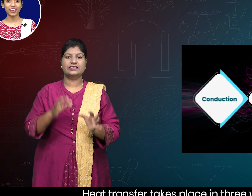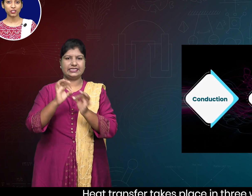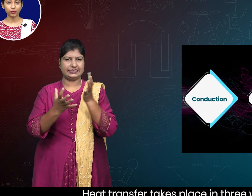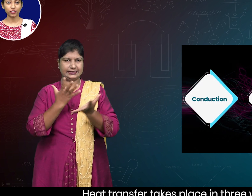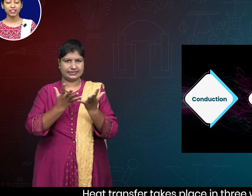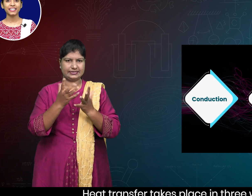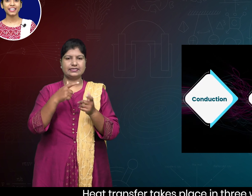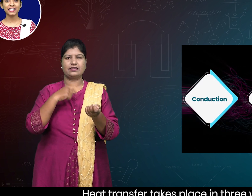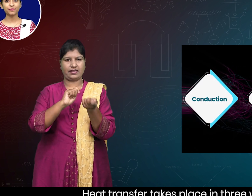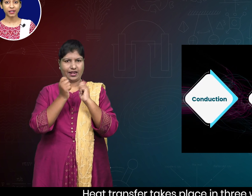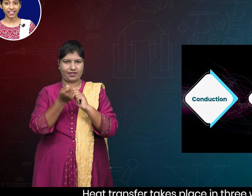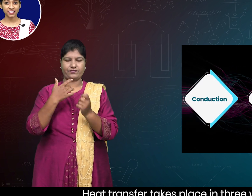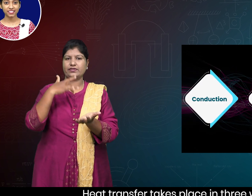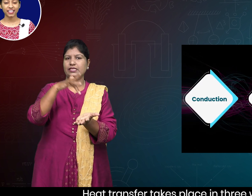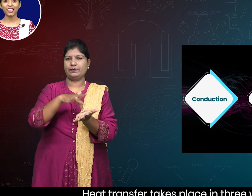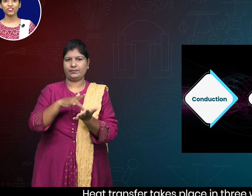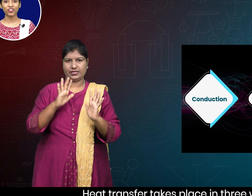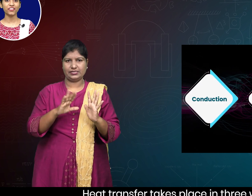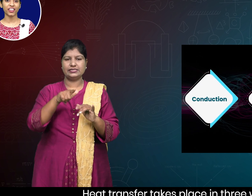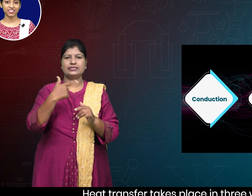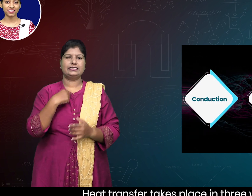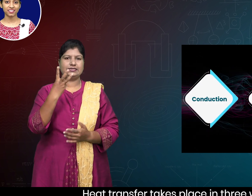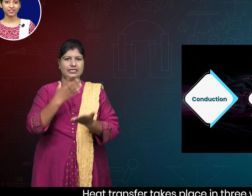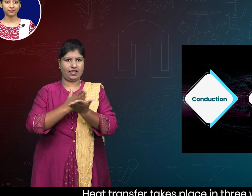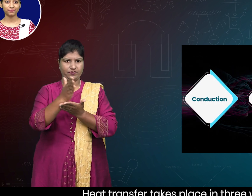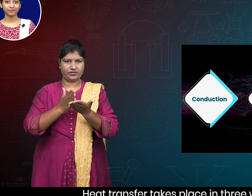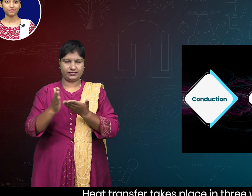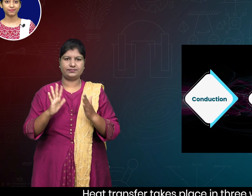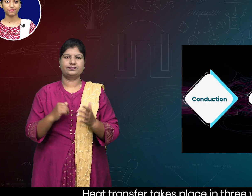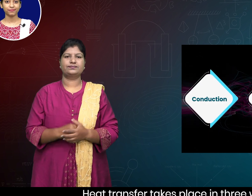Heat transfer takes place in three ways: